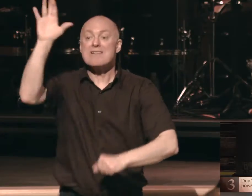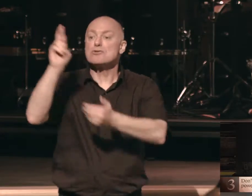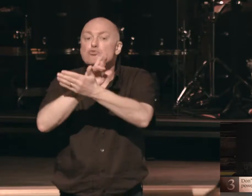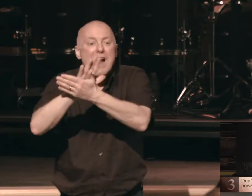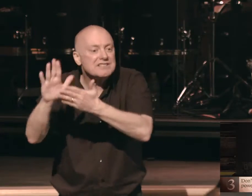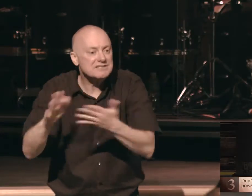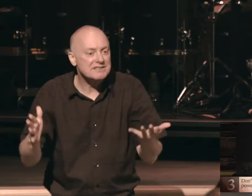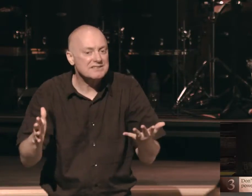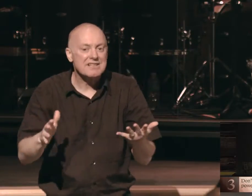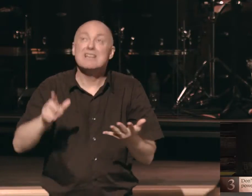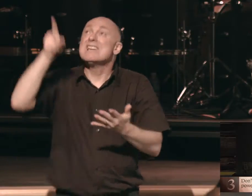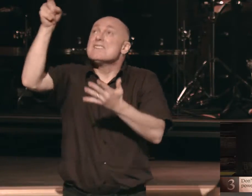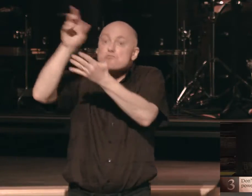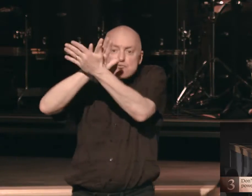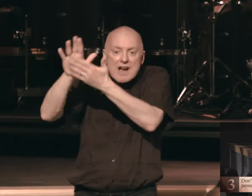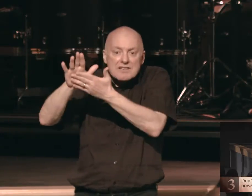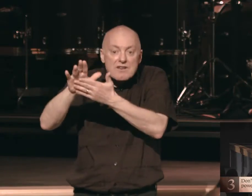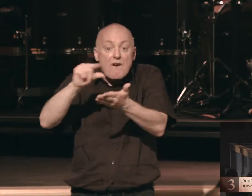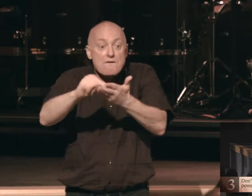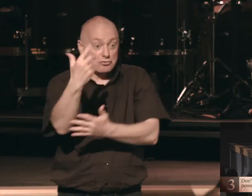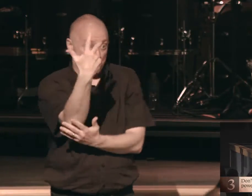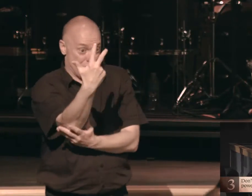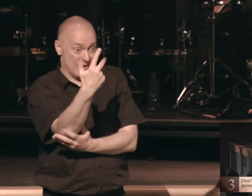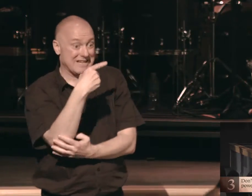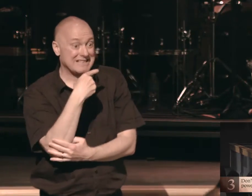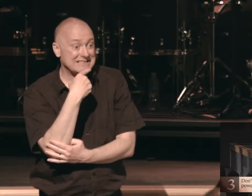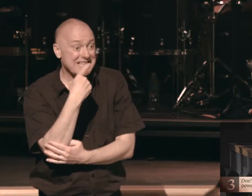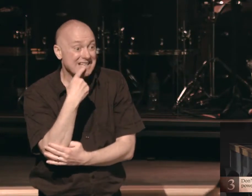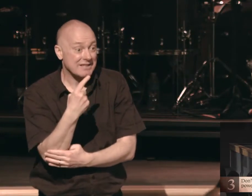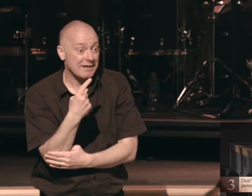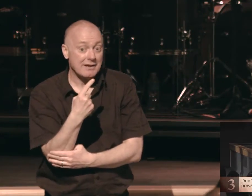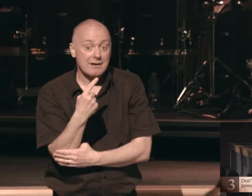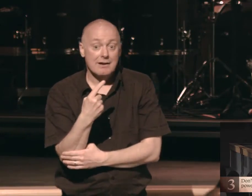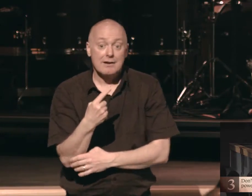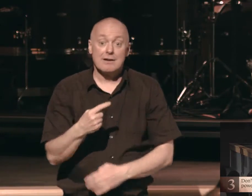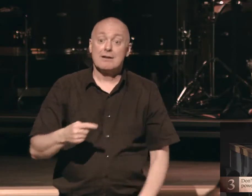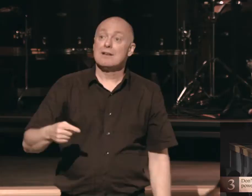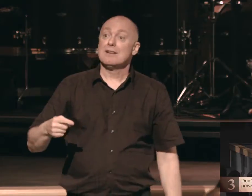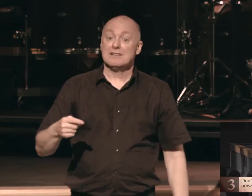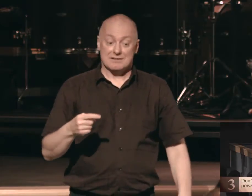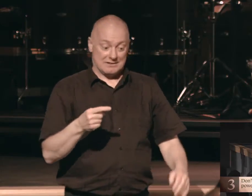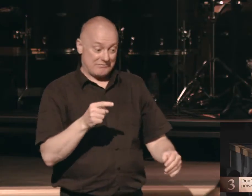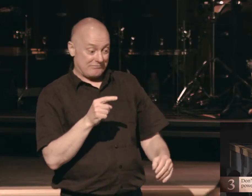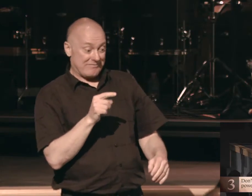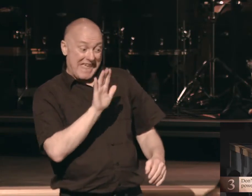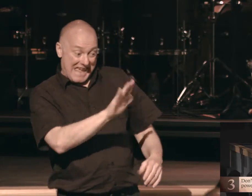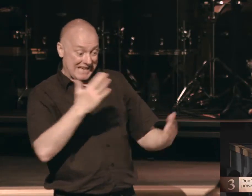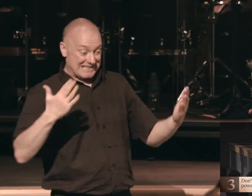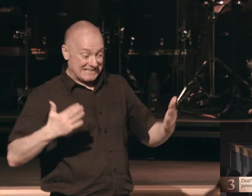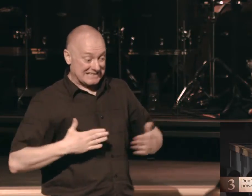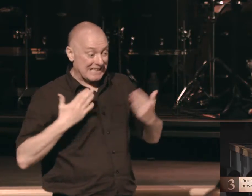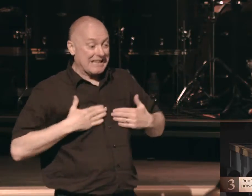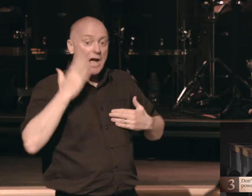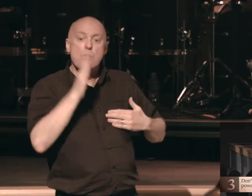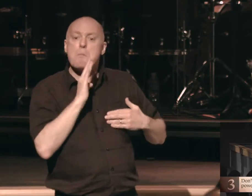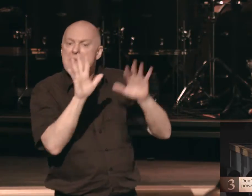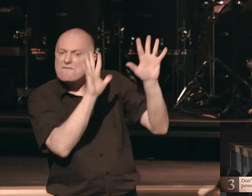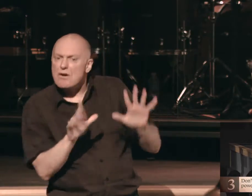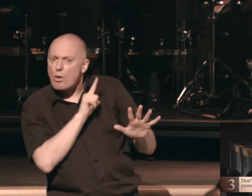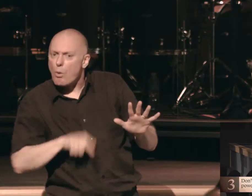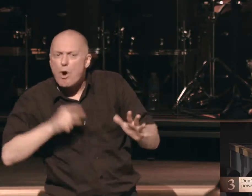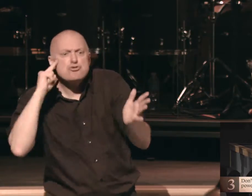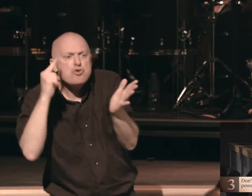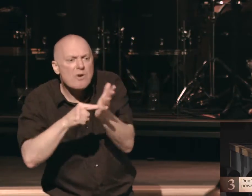righteousness. His righteousness. So verse 3, it says this. And his delight shall be in the fear of the Lord. So